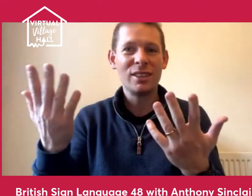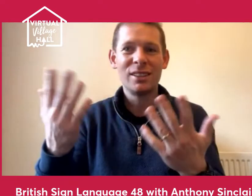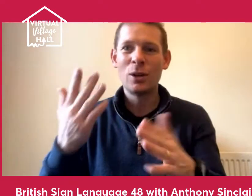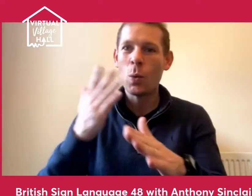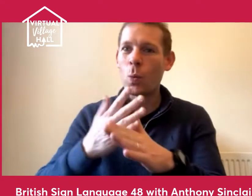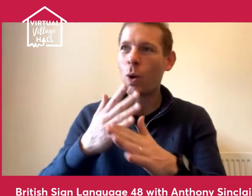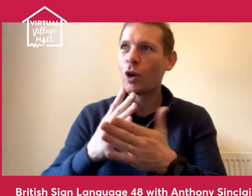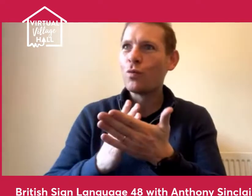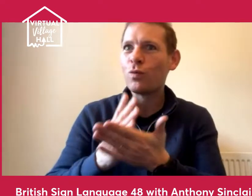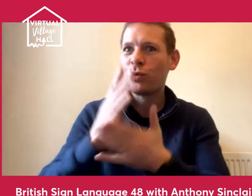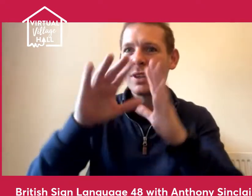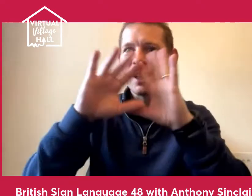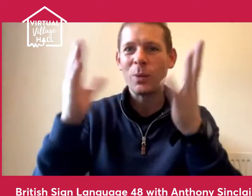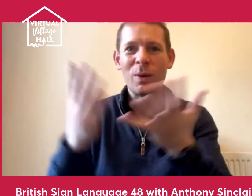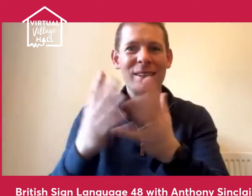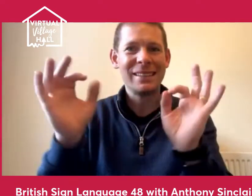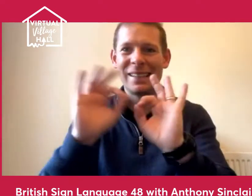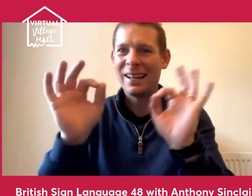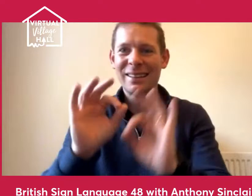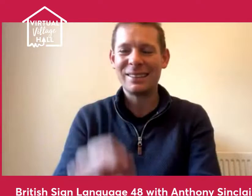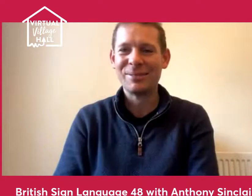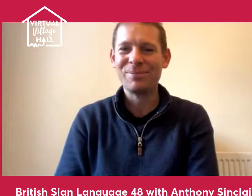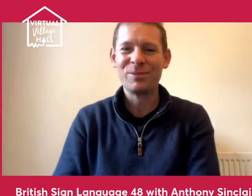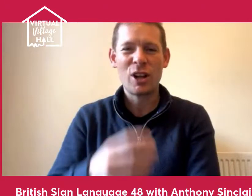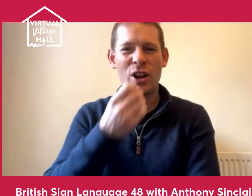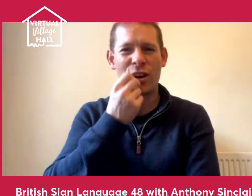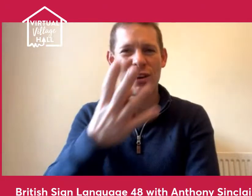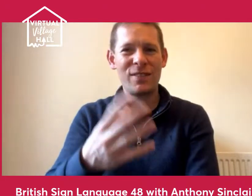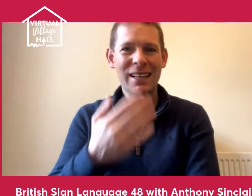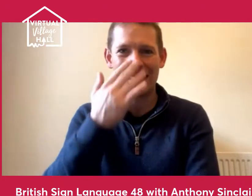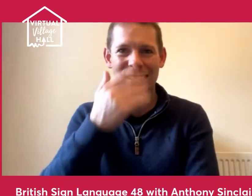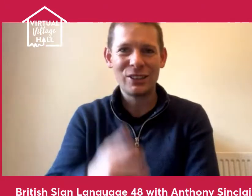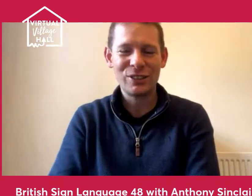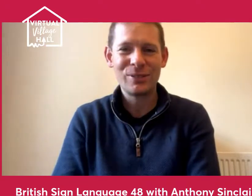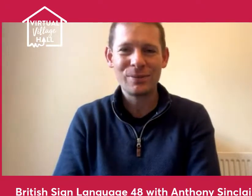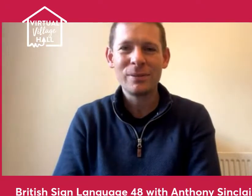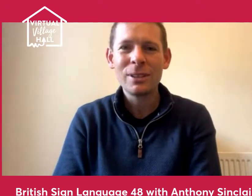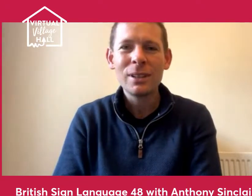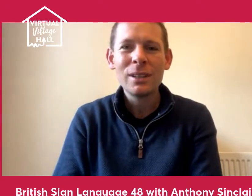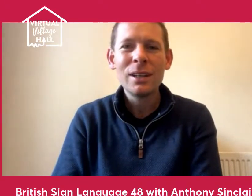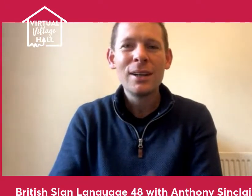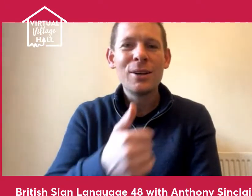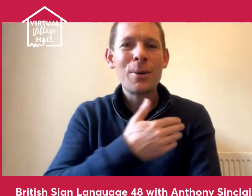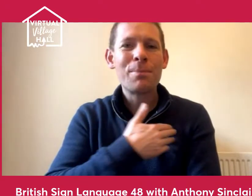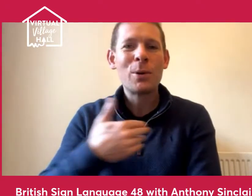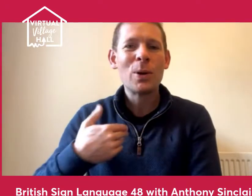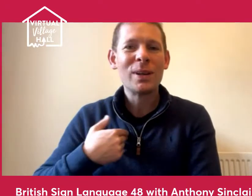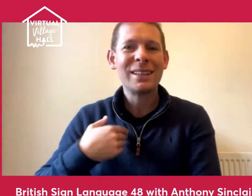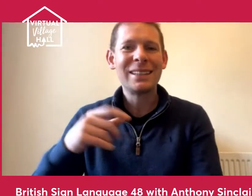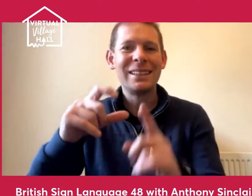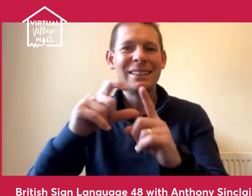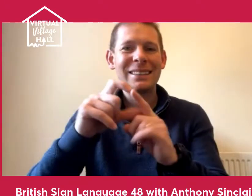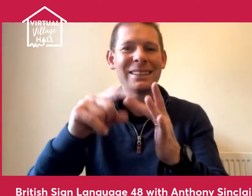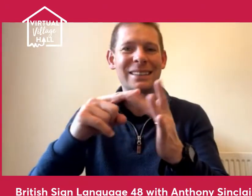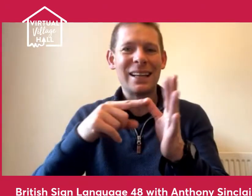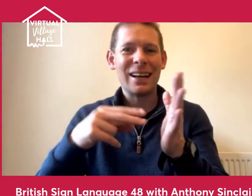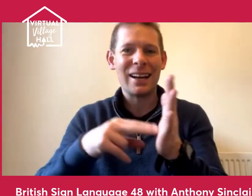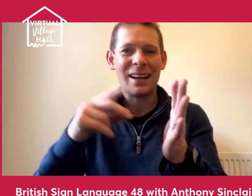No pressures in life, really. Just, yeah, not really in the real world yet, are we? It's a lovely age to be. Good